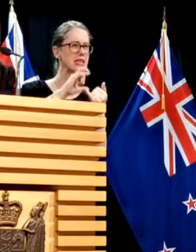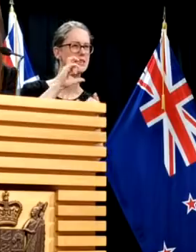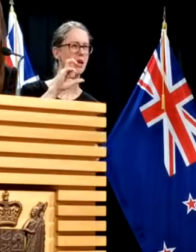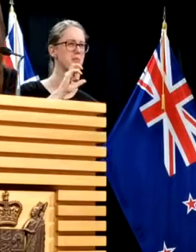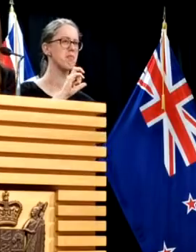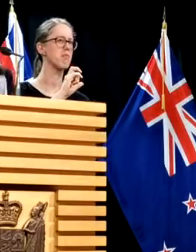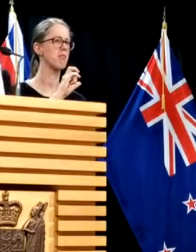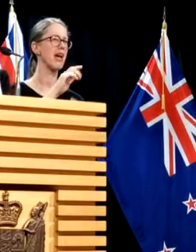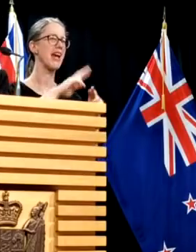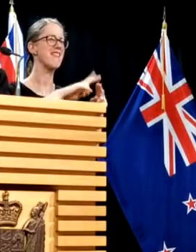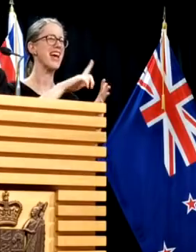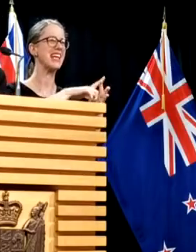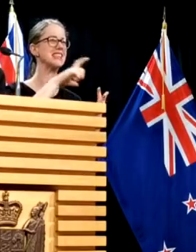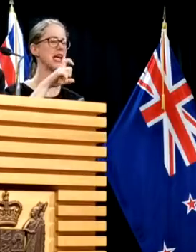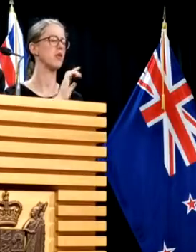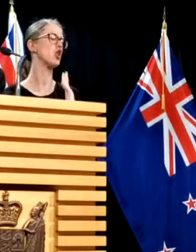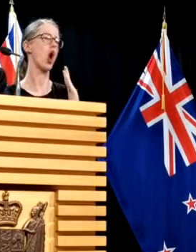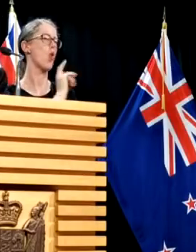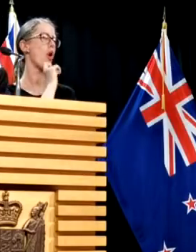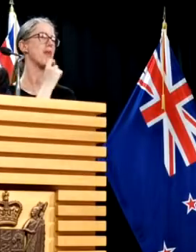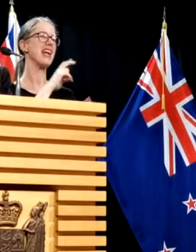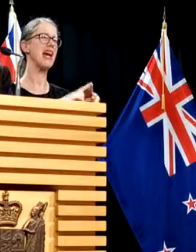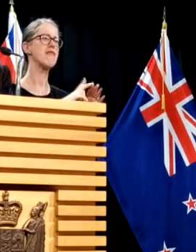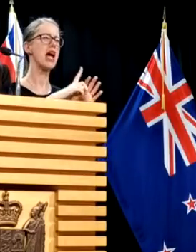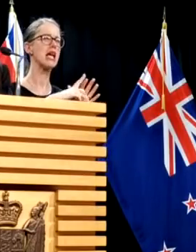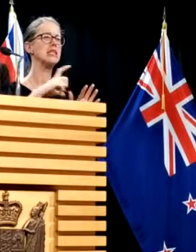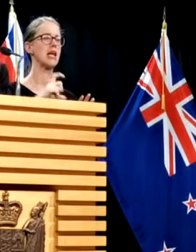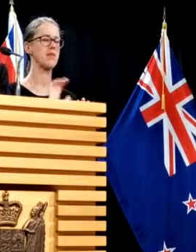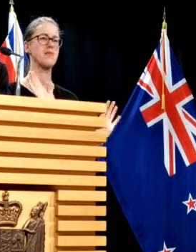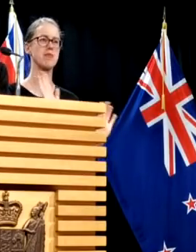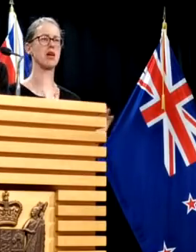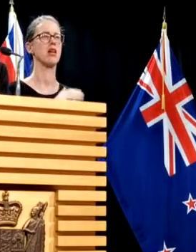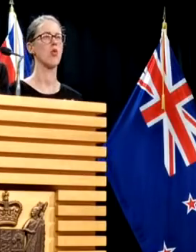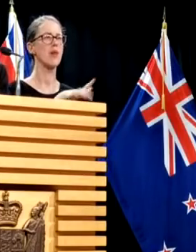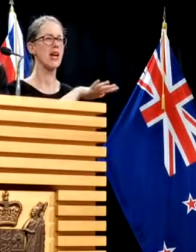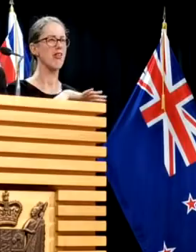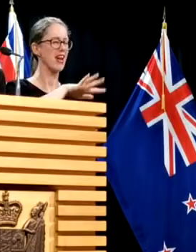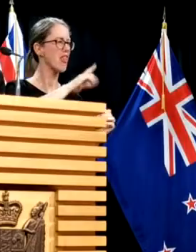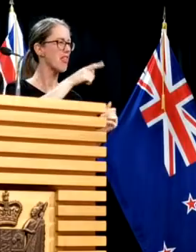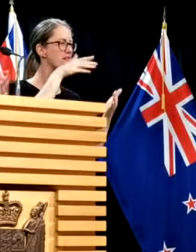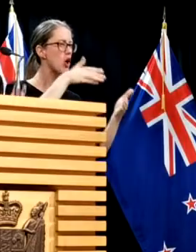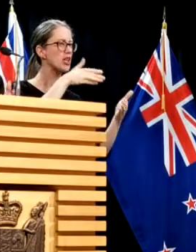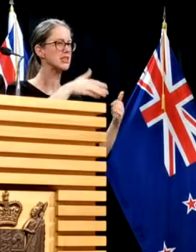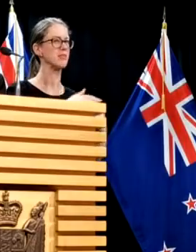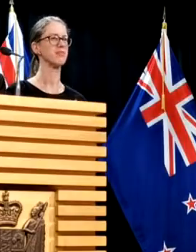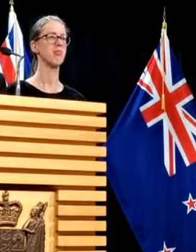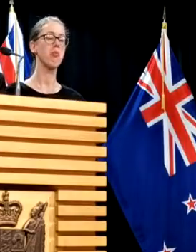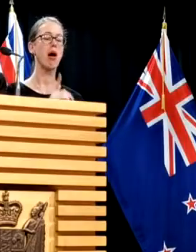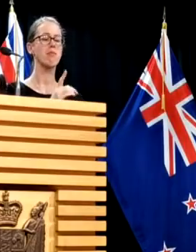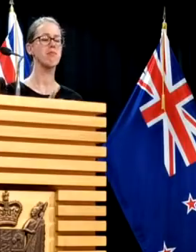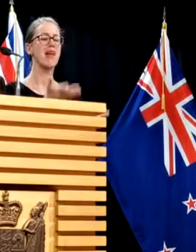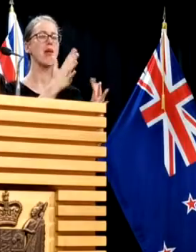It will not be FEC, no. So it's in the area that you would consider most obvious. But again,